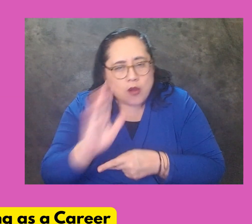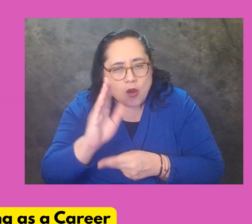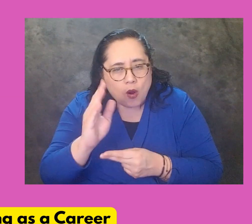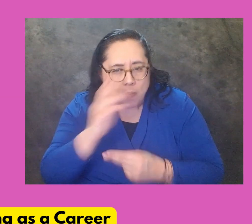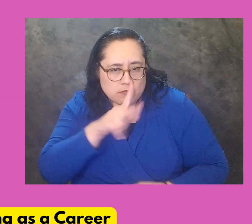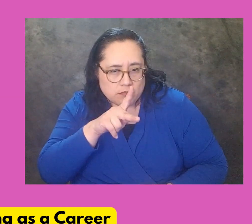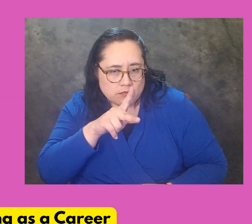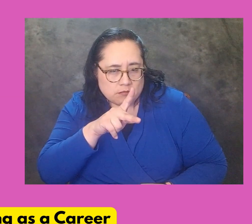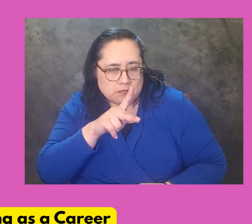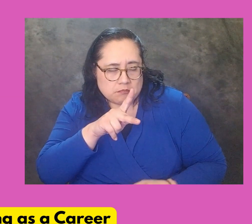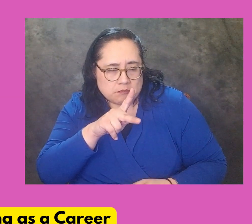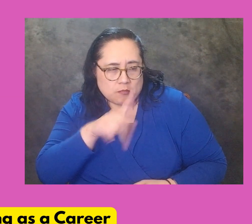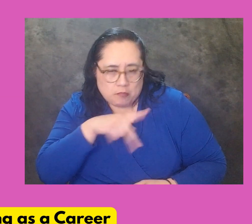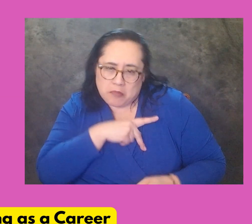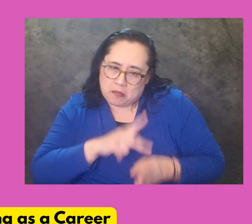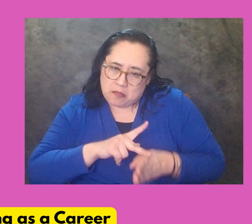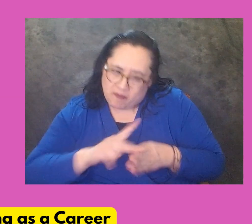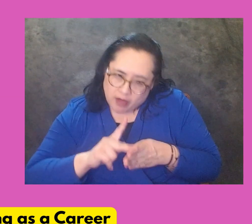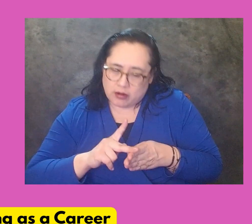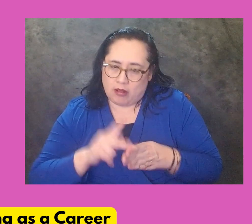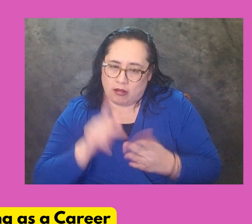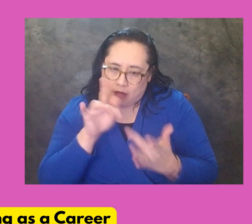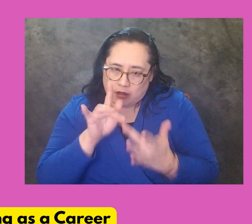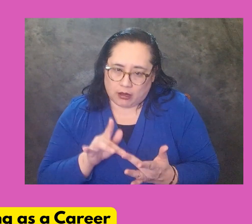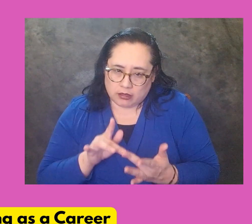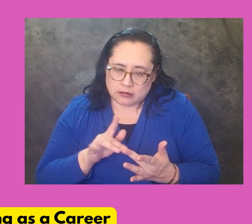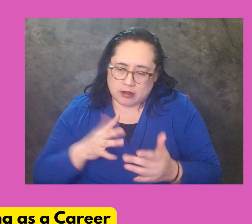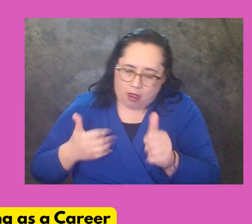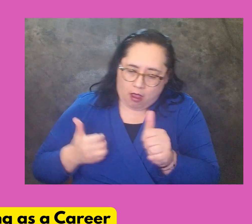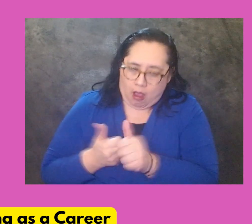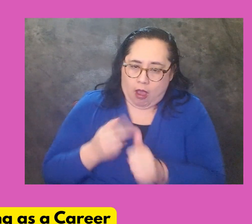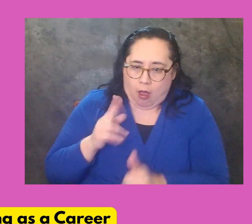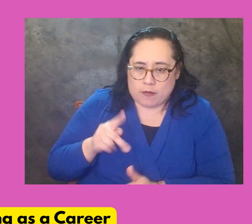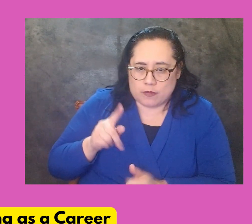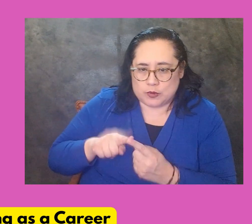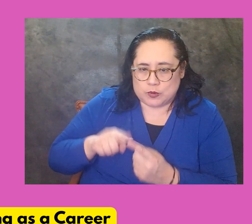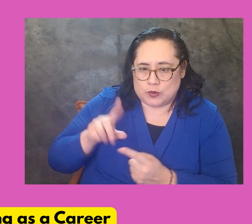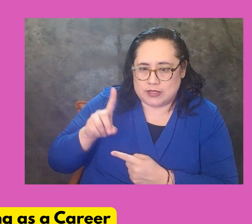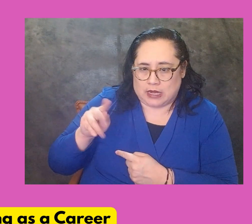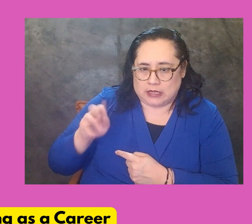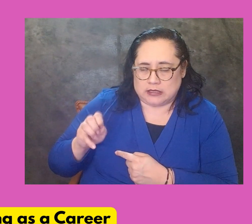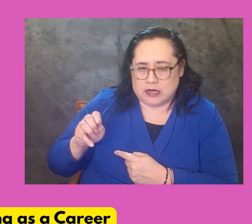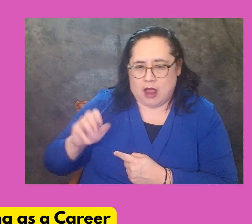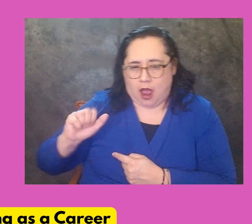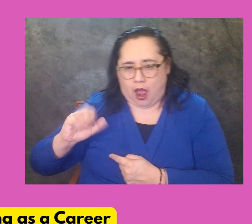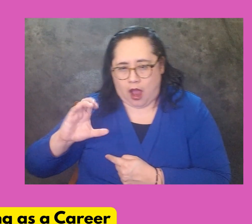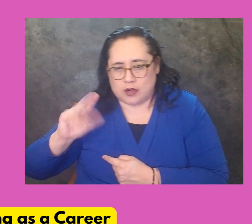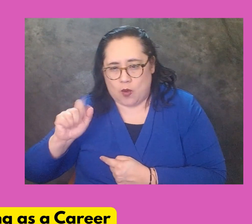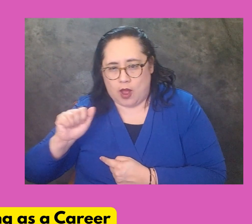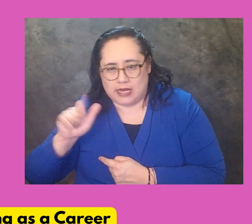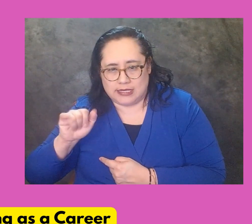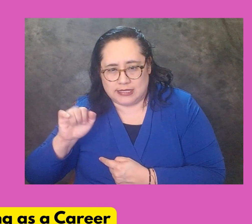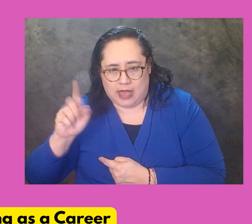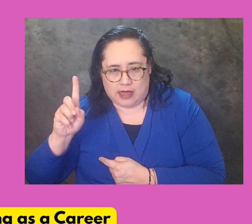Keep your personal and professional contact information up to date.